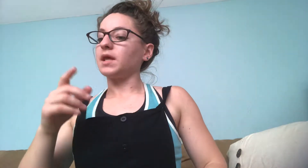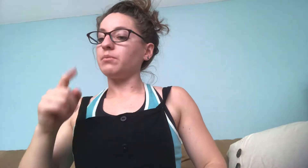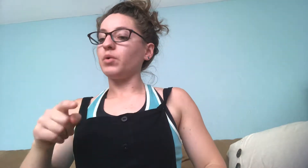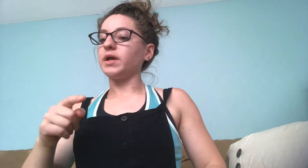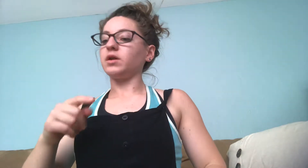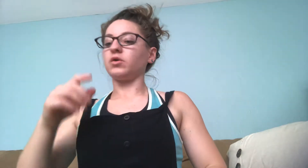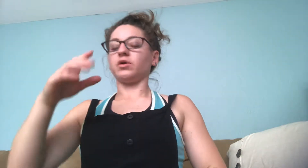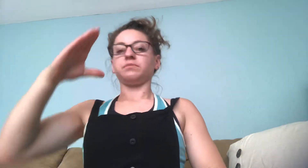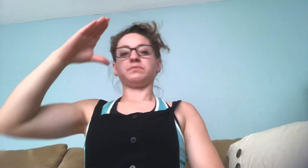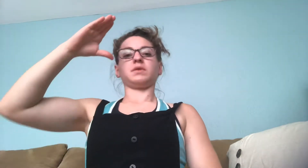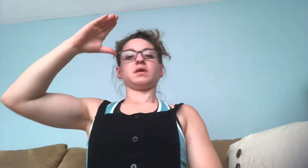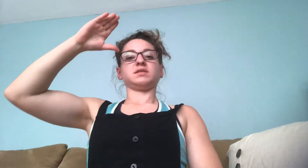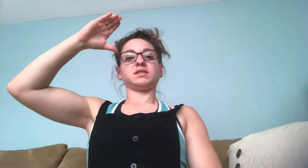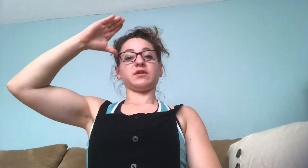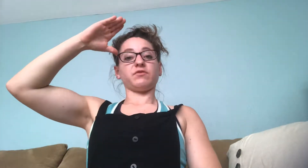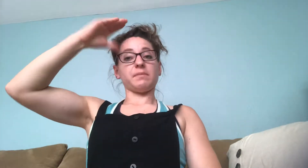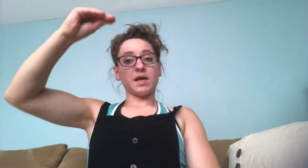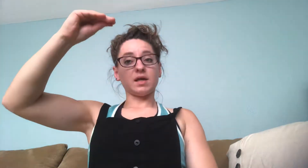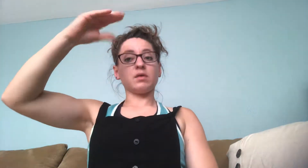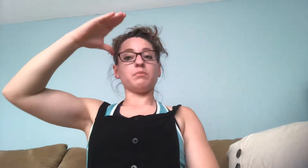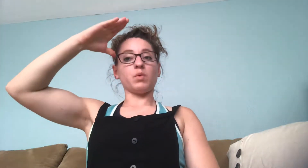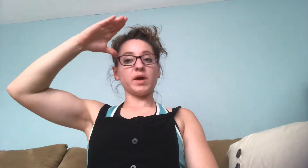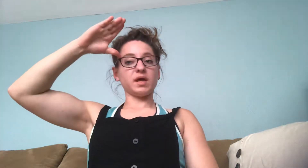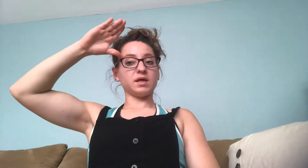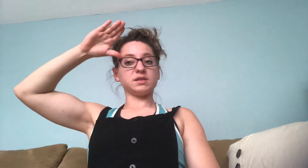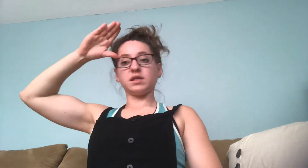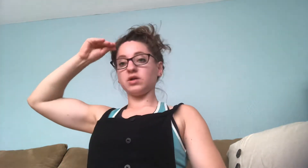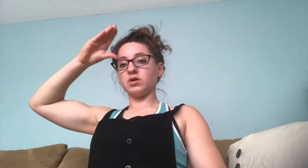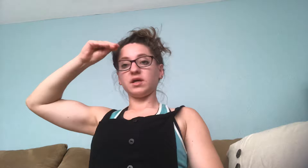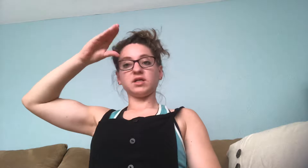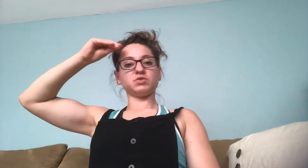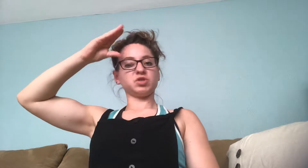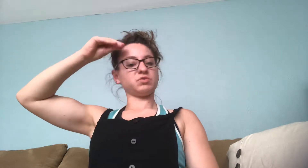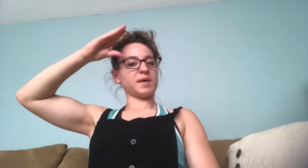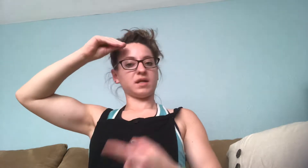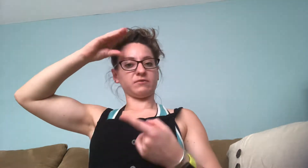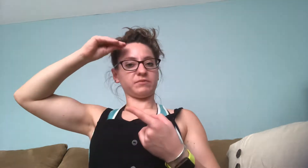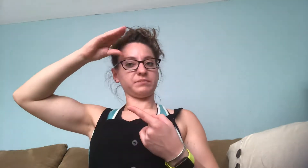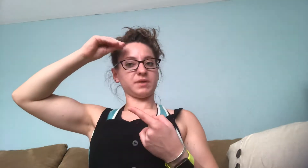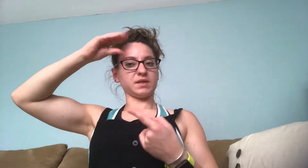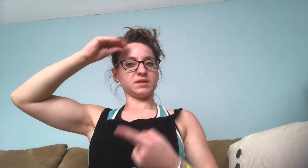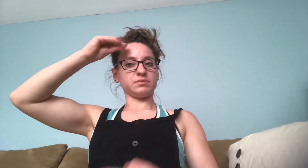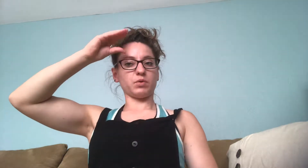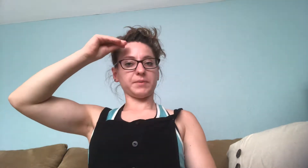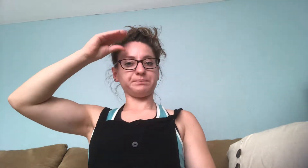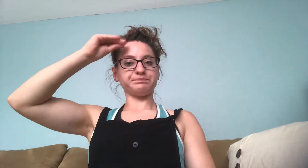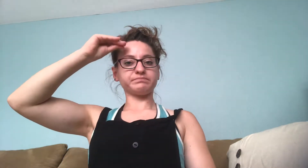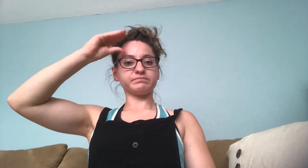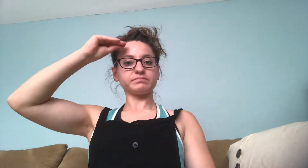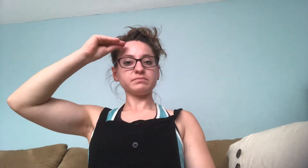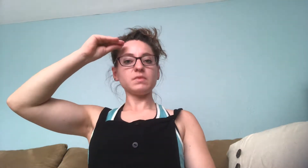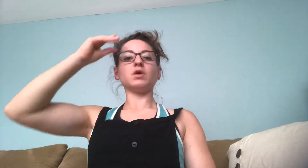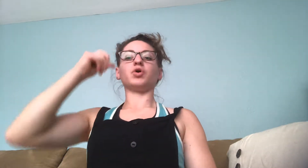Okay, boy and girl. It's the sign for man. Boy is here. It's just repetitive, like this. Boy.